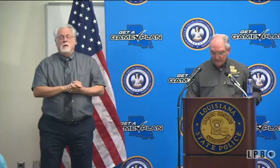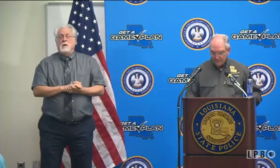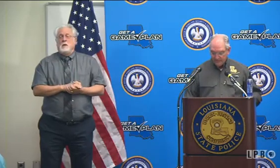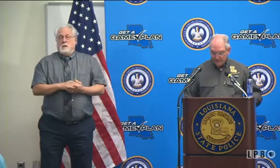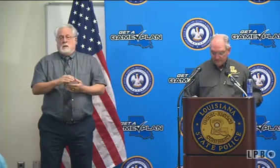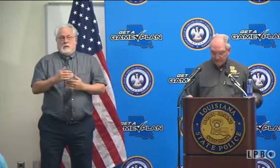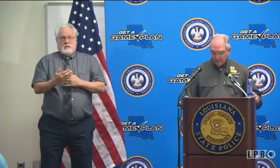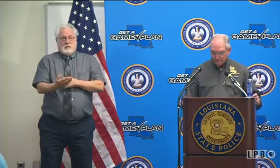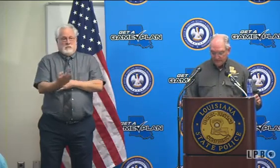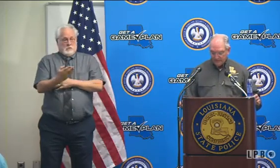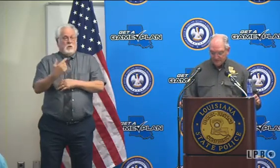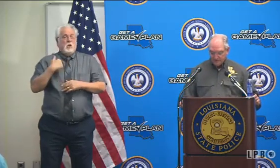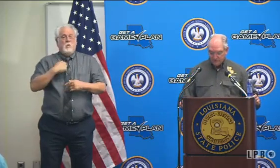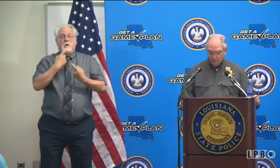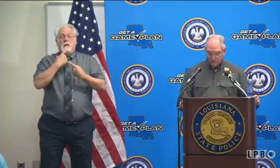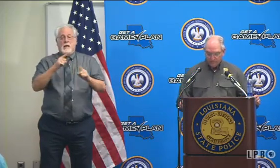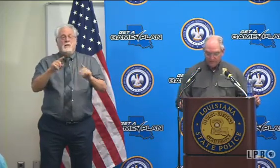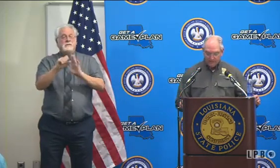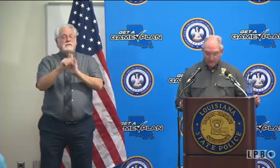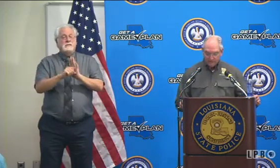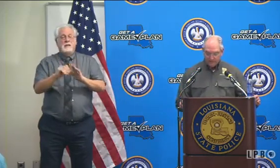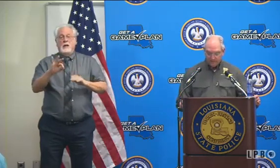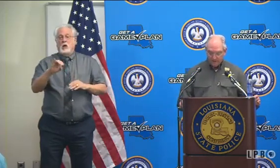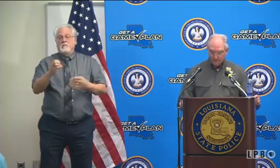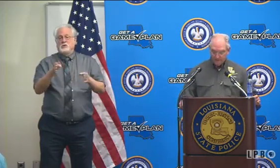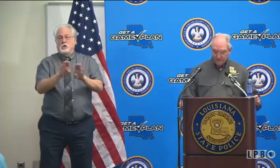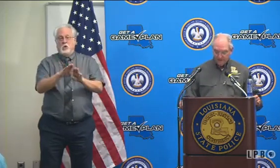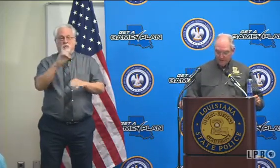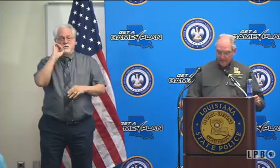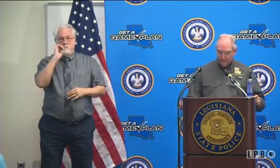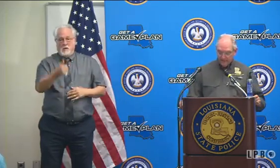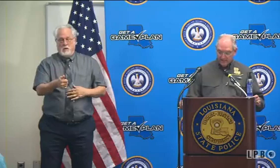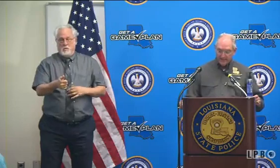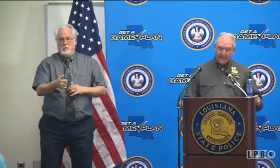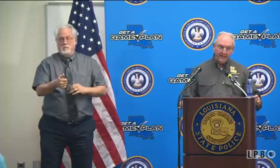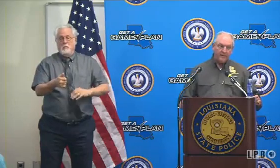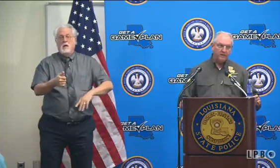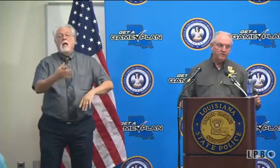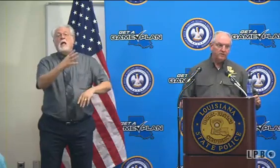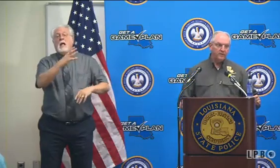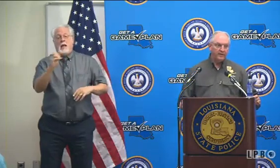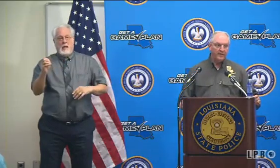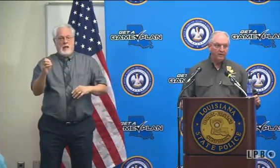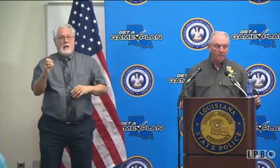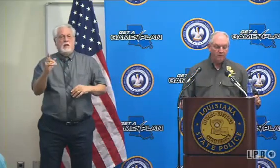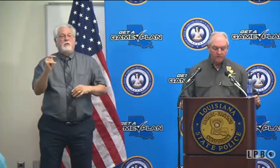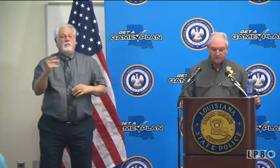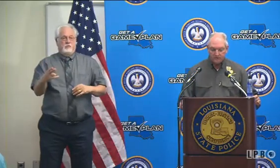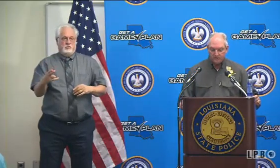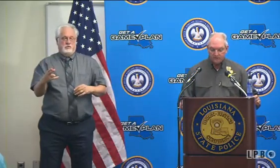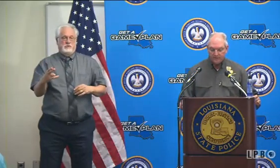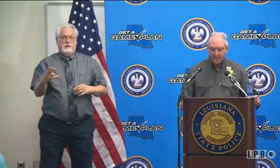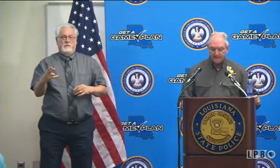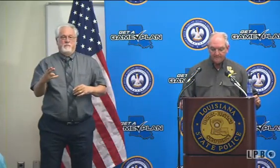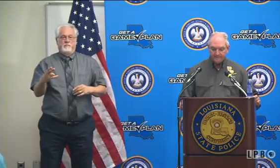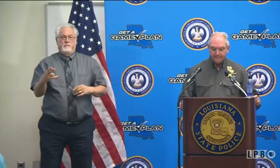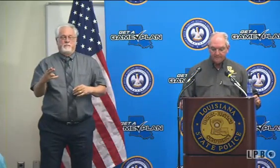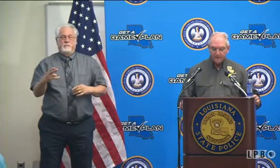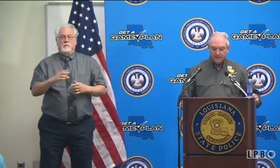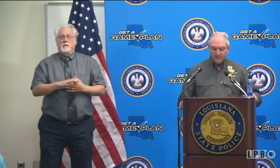Earlier today, we announced that all state offices will be closed tomorrow and also again on